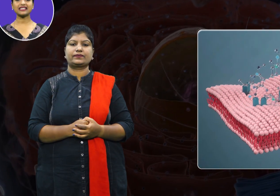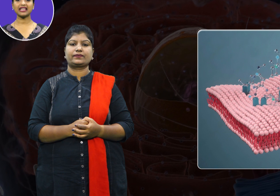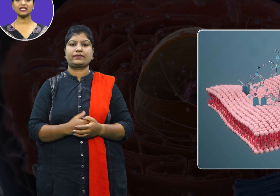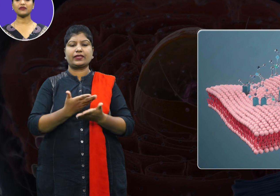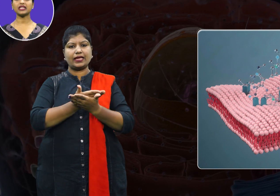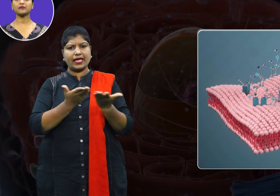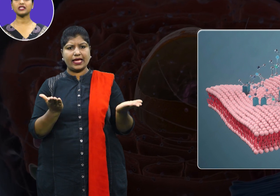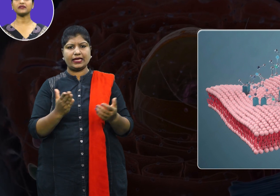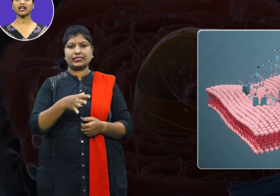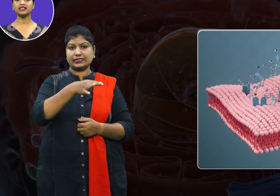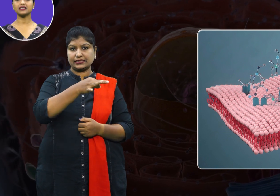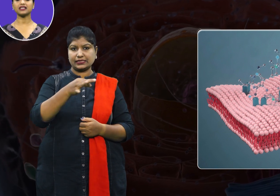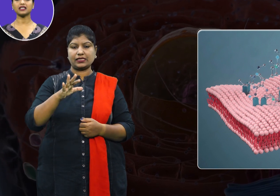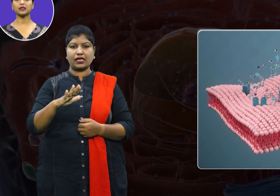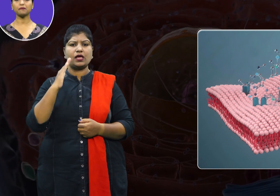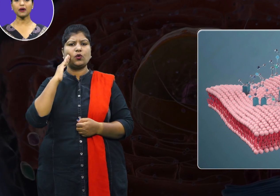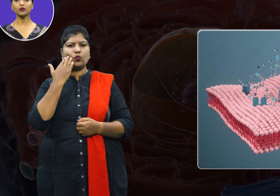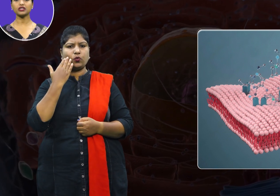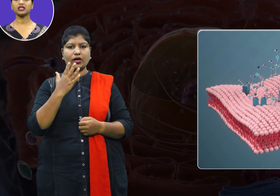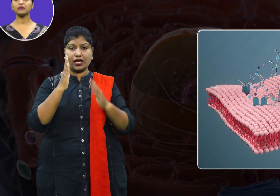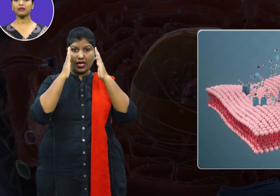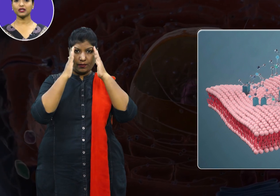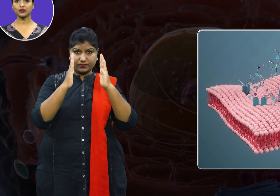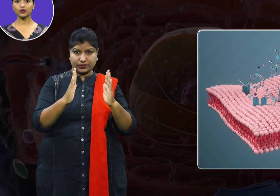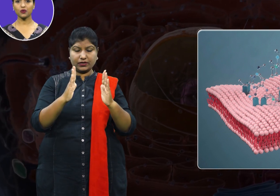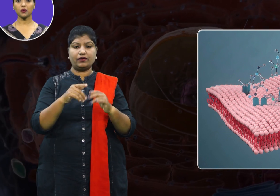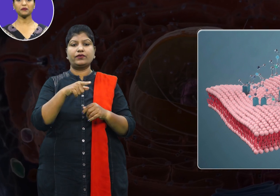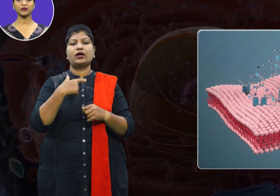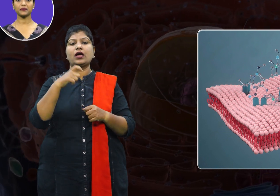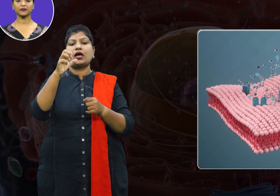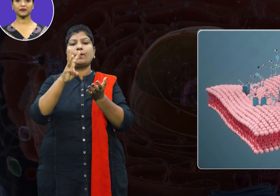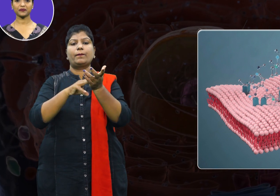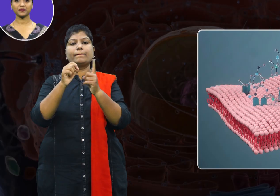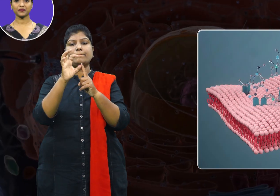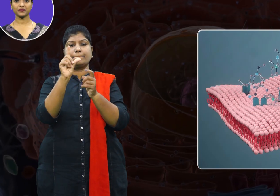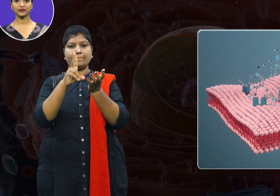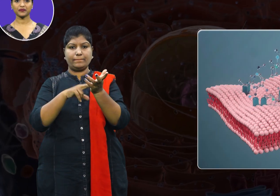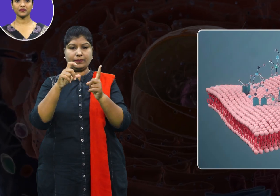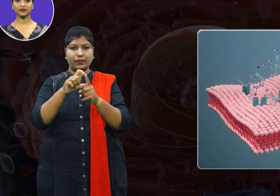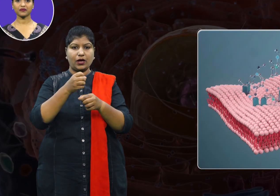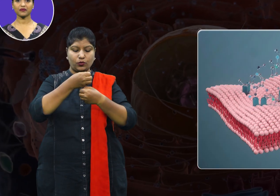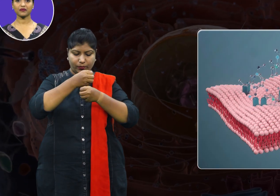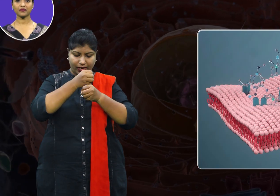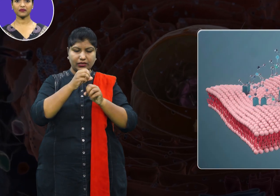Any cell, when observed under a compound microscope,